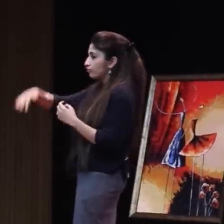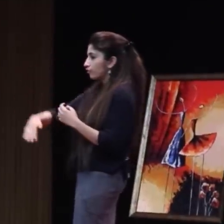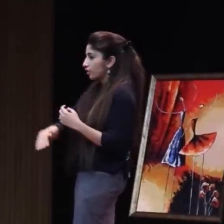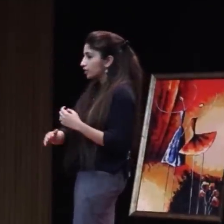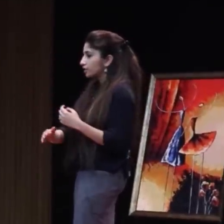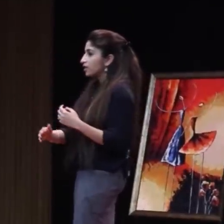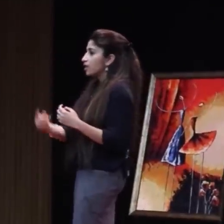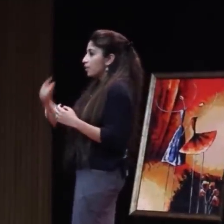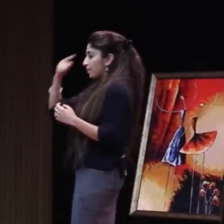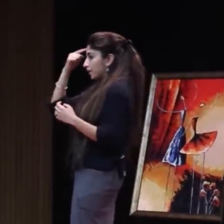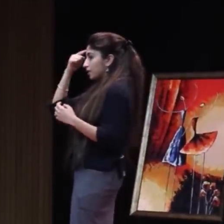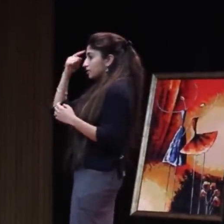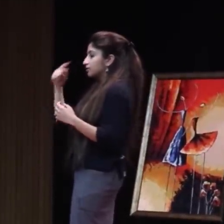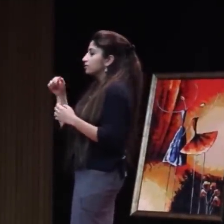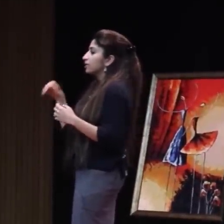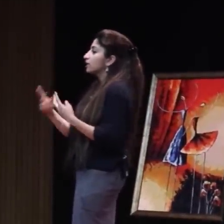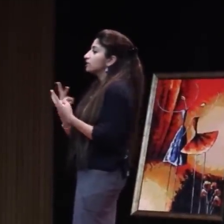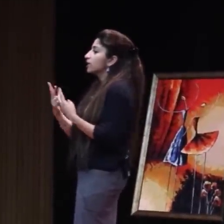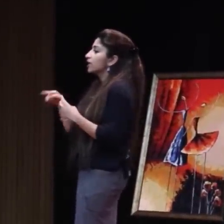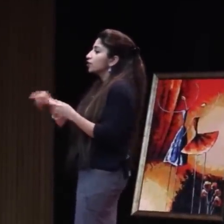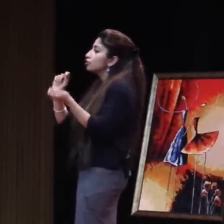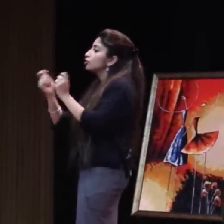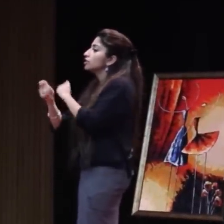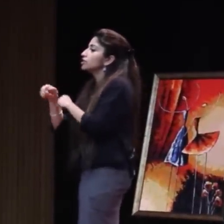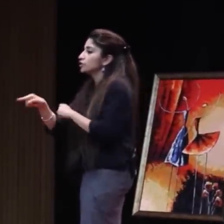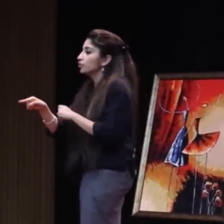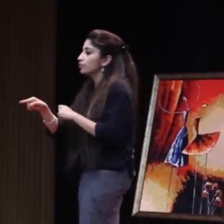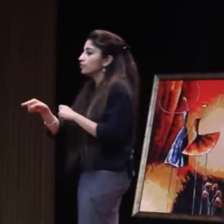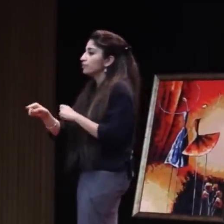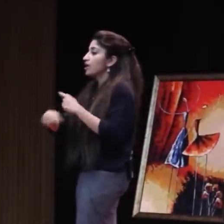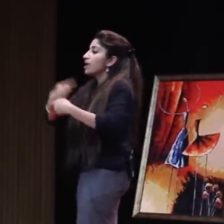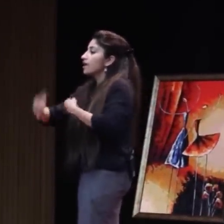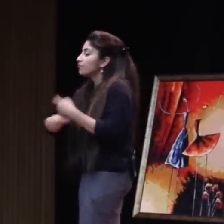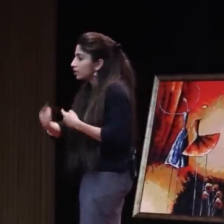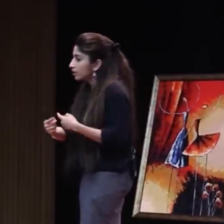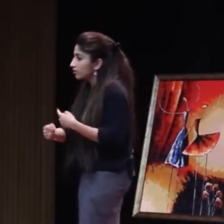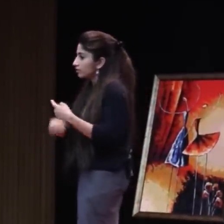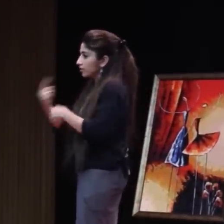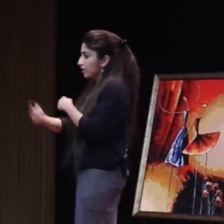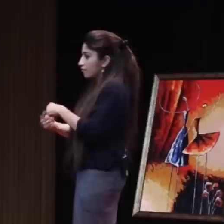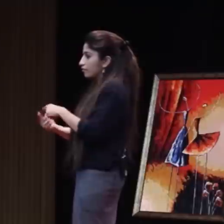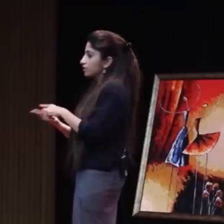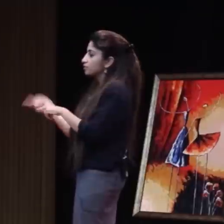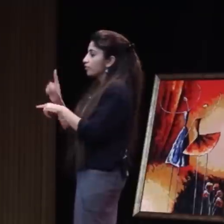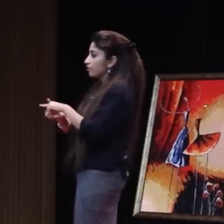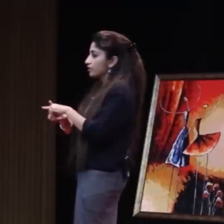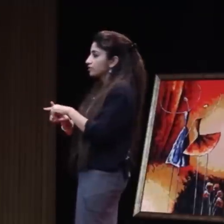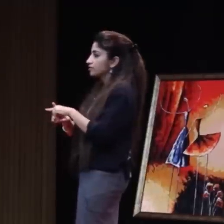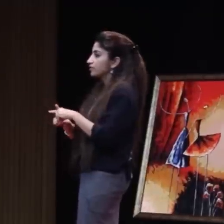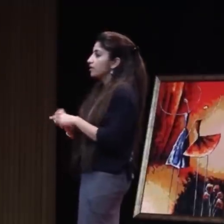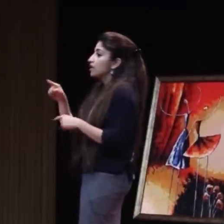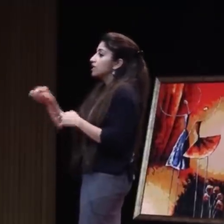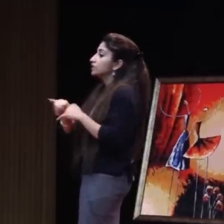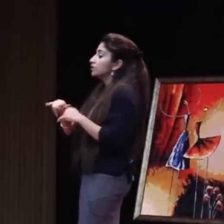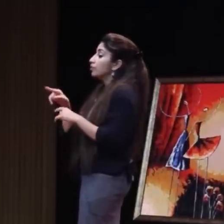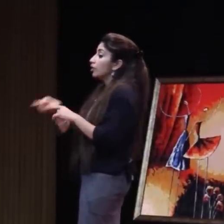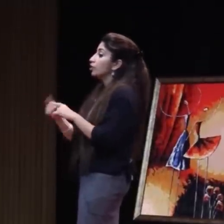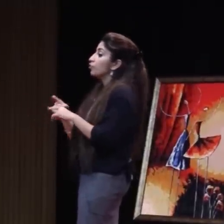And like flowing river, those same experiences and those yet to come continue to influence